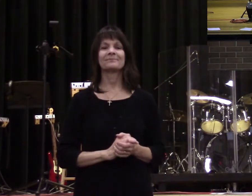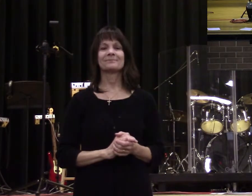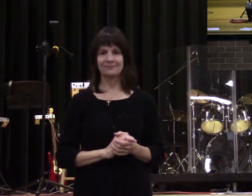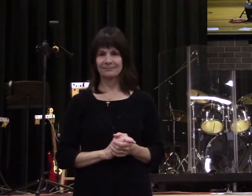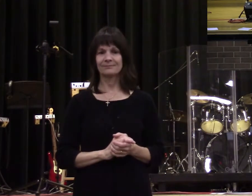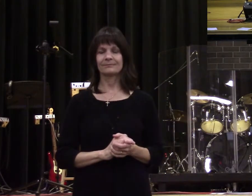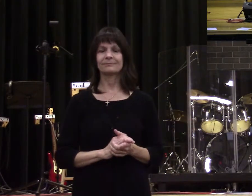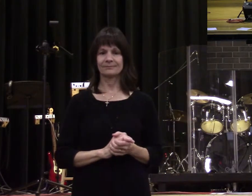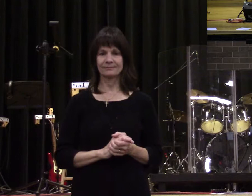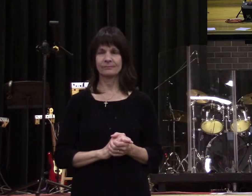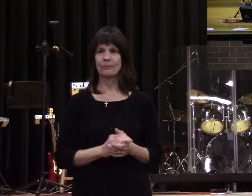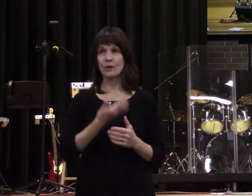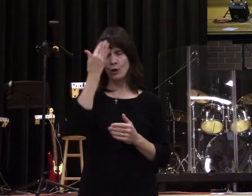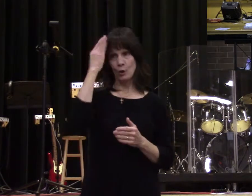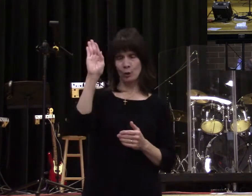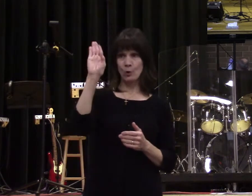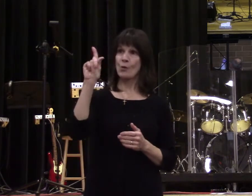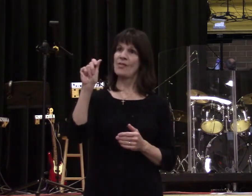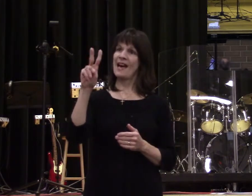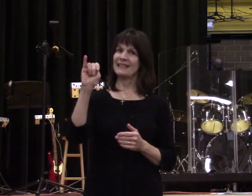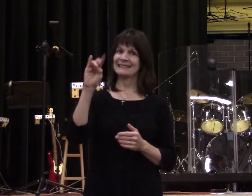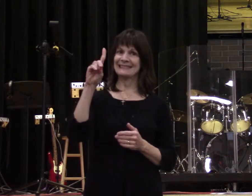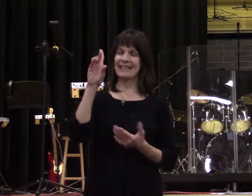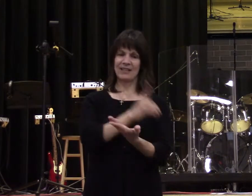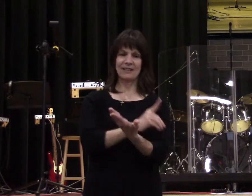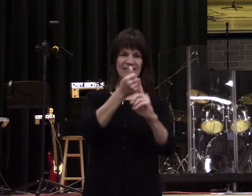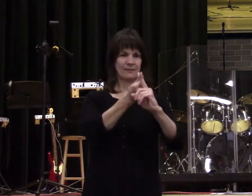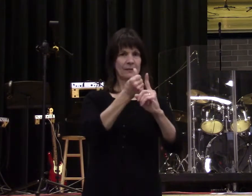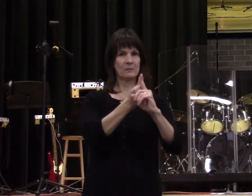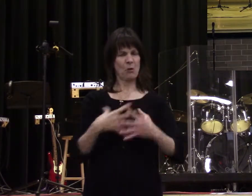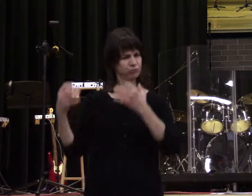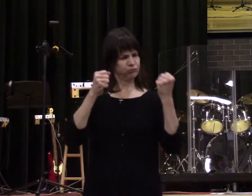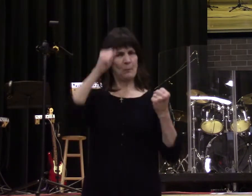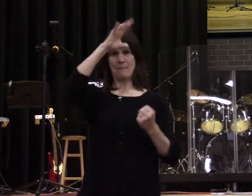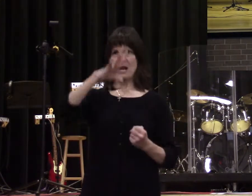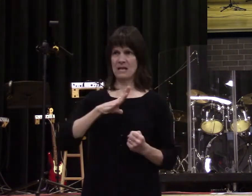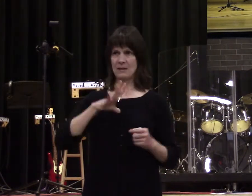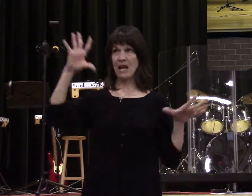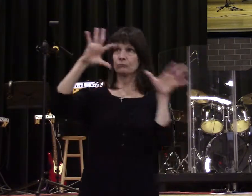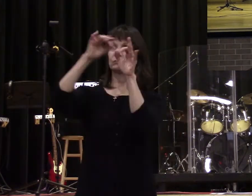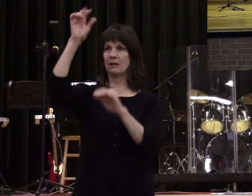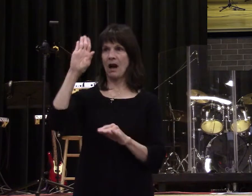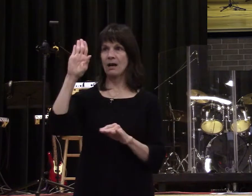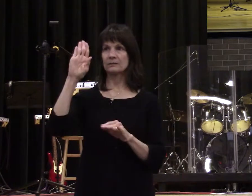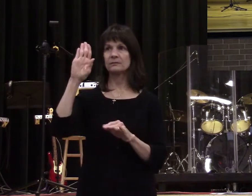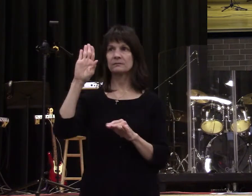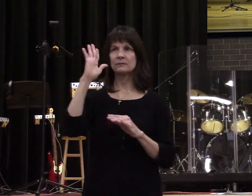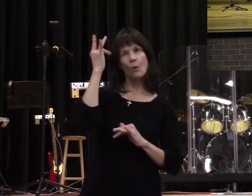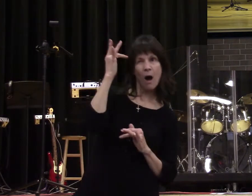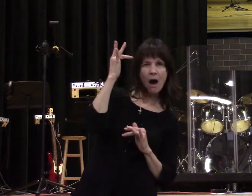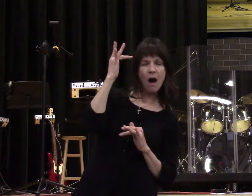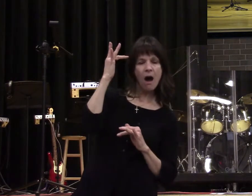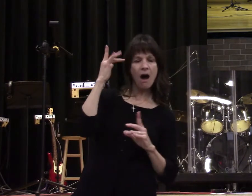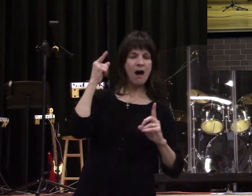many people know that David was a mighty man of God? Do you know why David was a mighty man of God? It's because he worshiped the